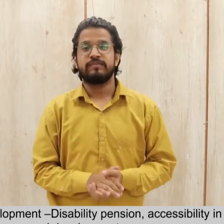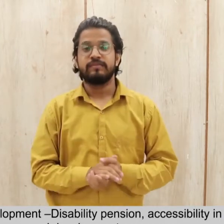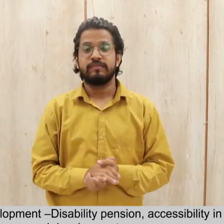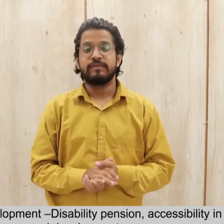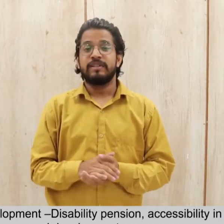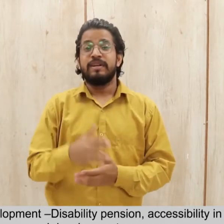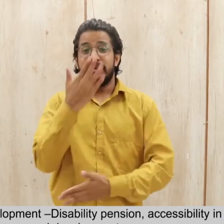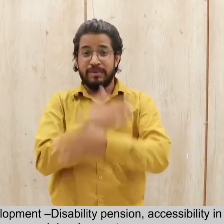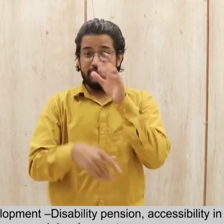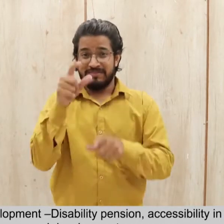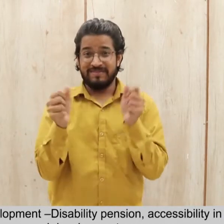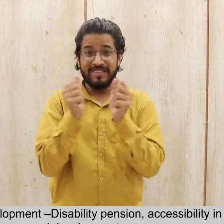Ministry of Rural Development.